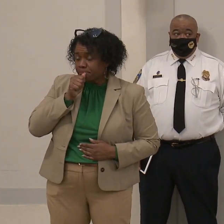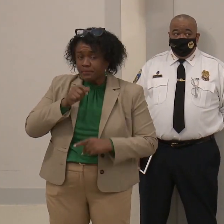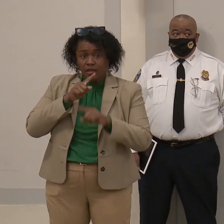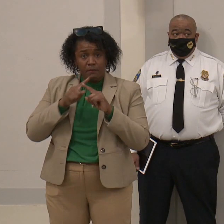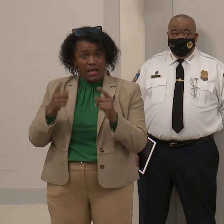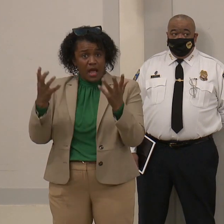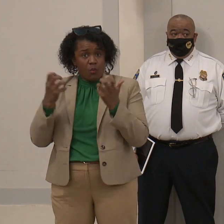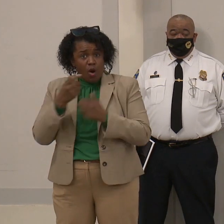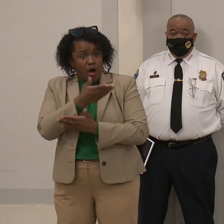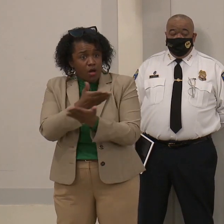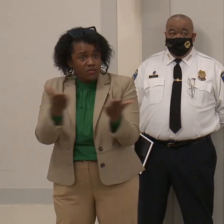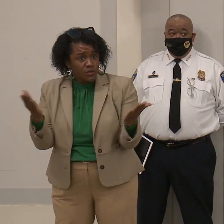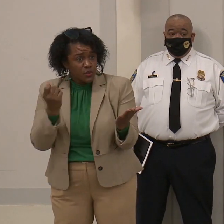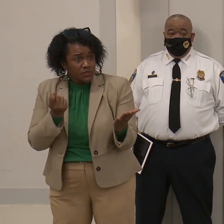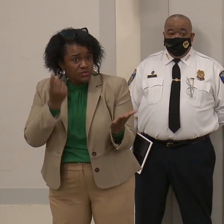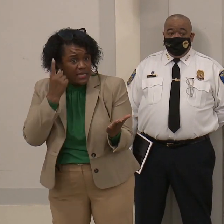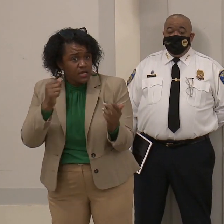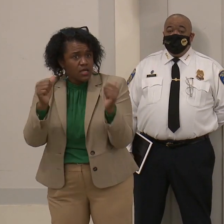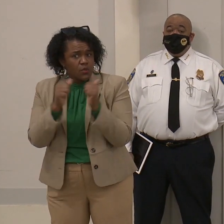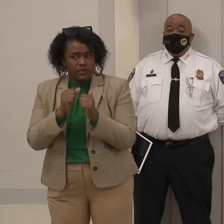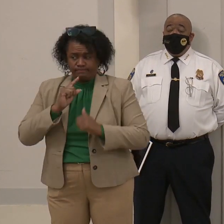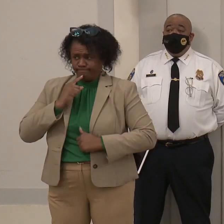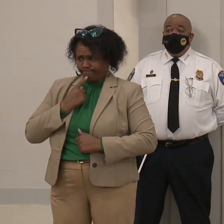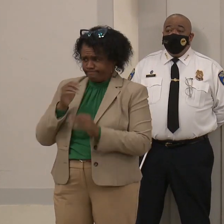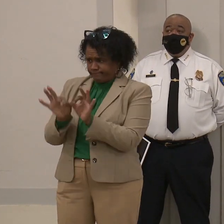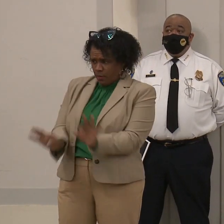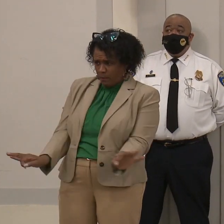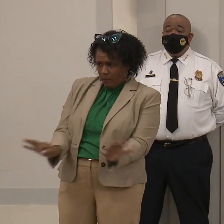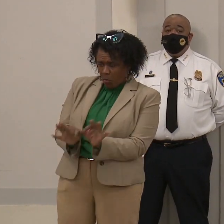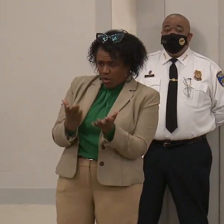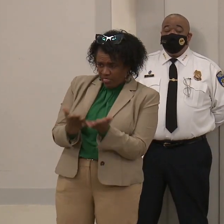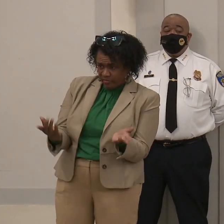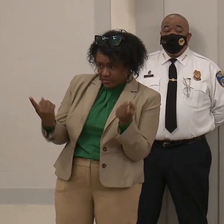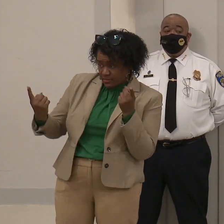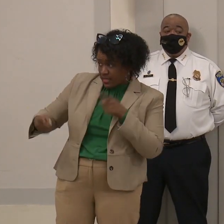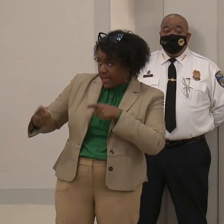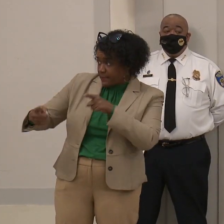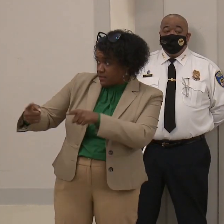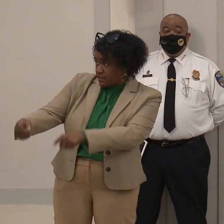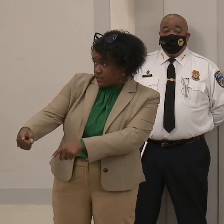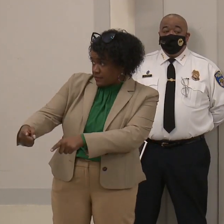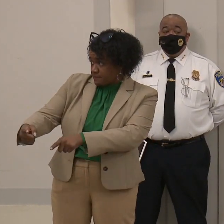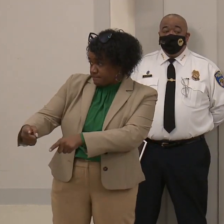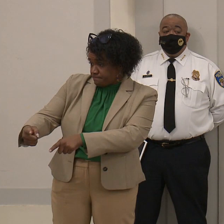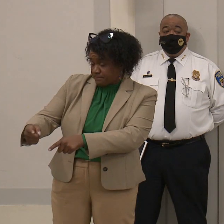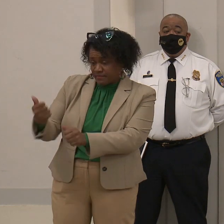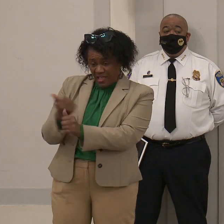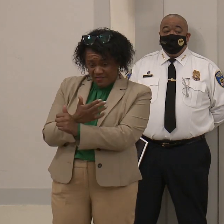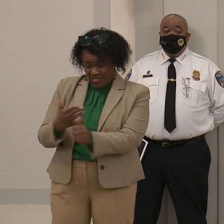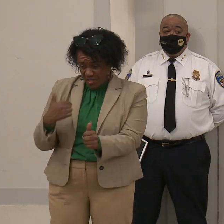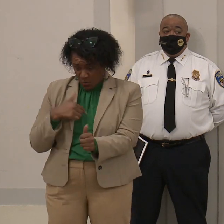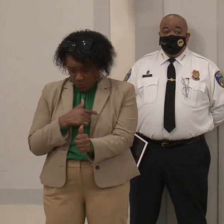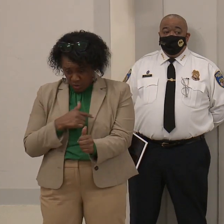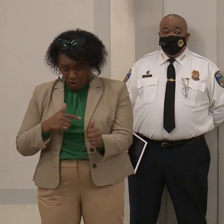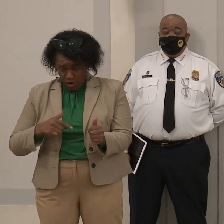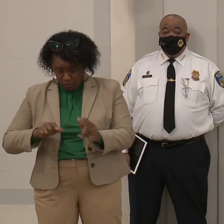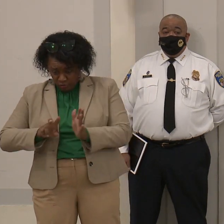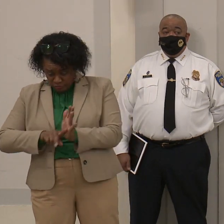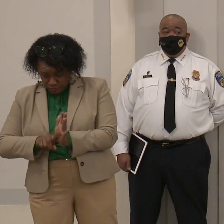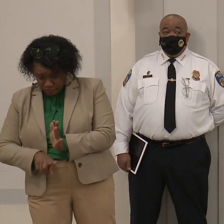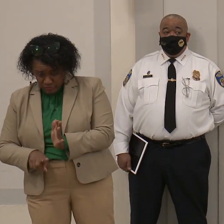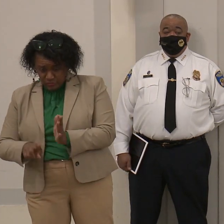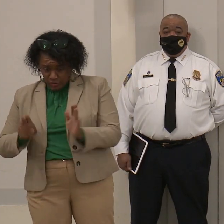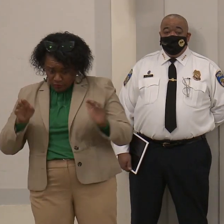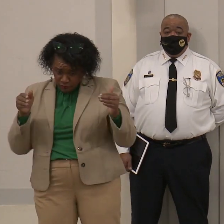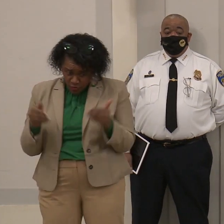to understand, with all the critical things that we have going on here, from the violent crime fight that we're continuing to need to focus